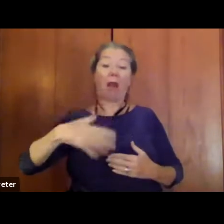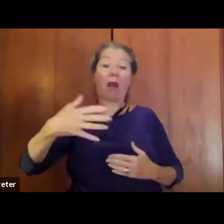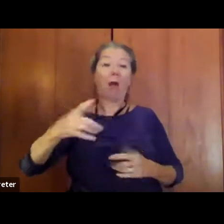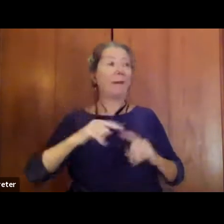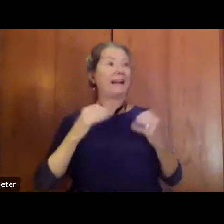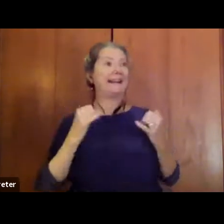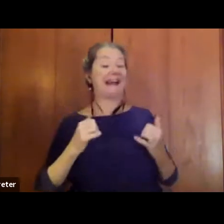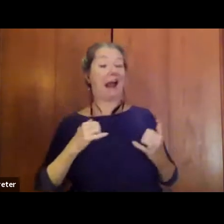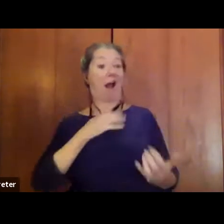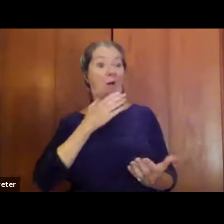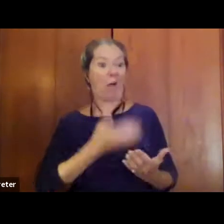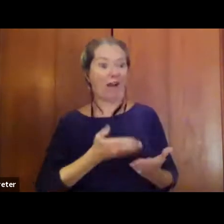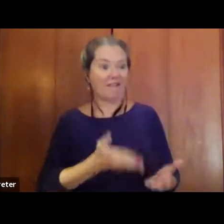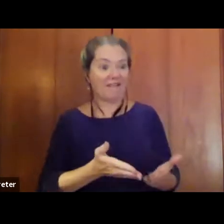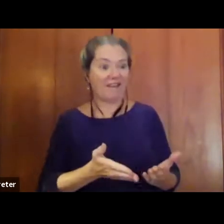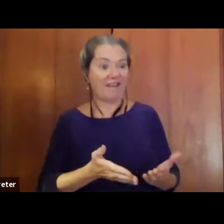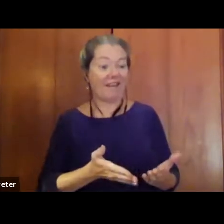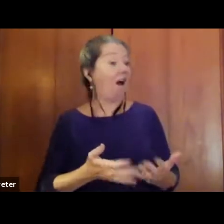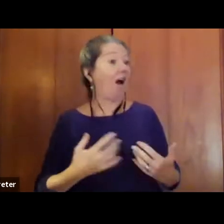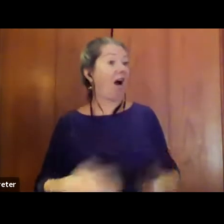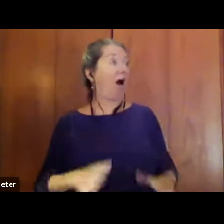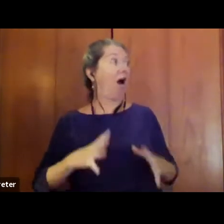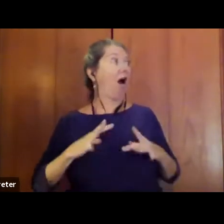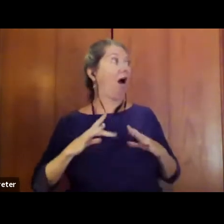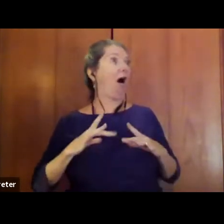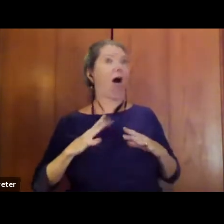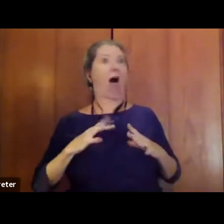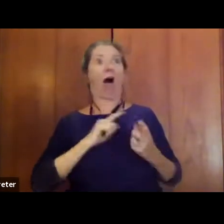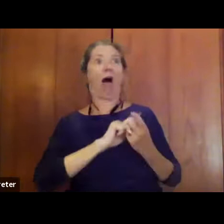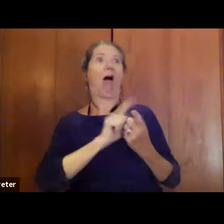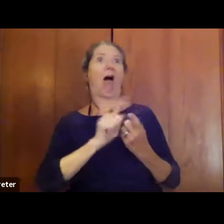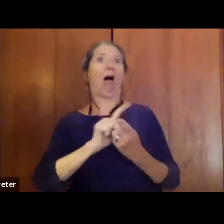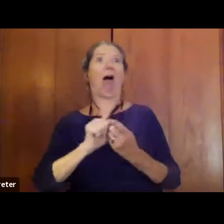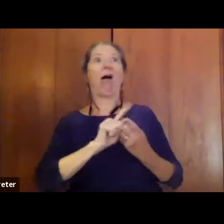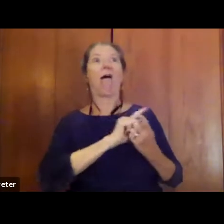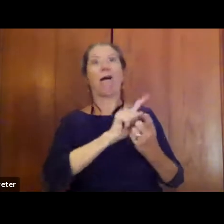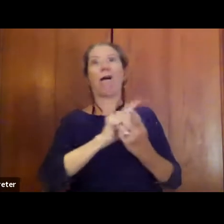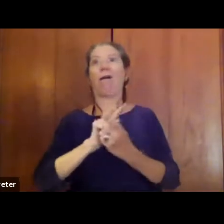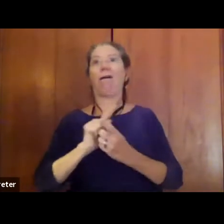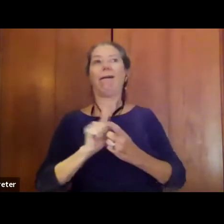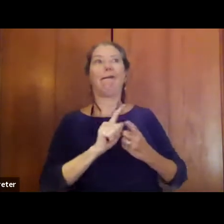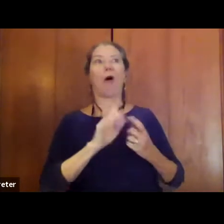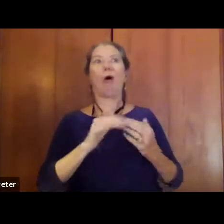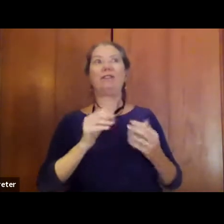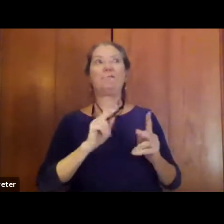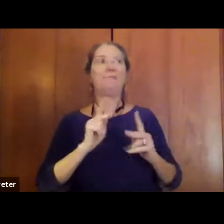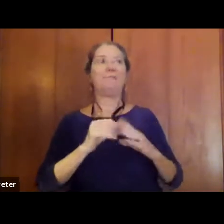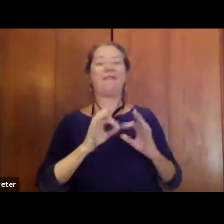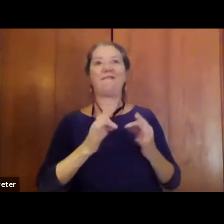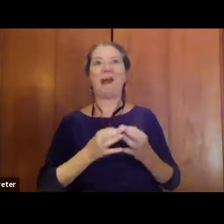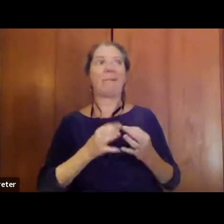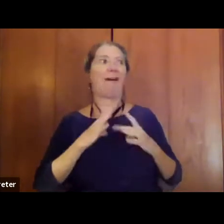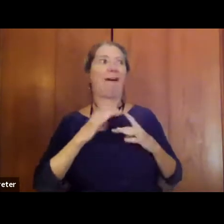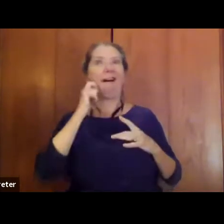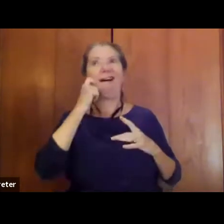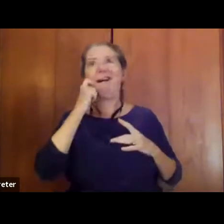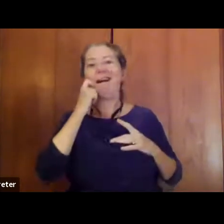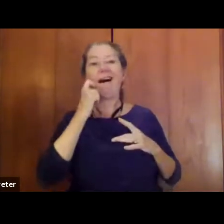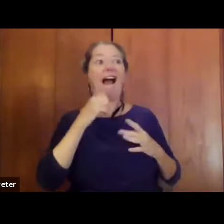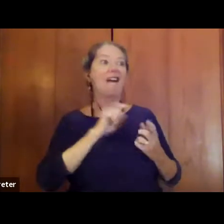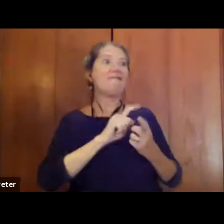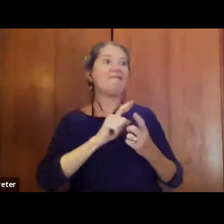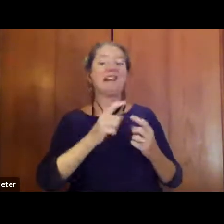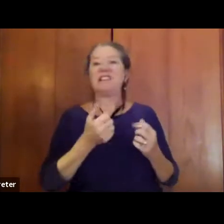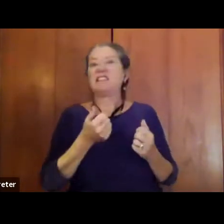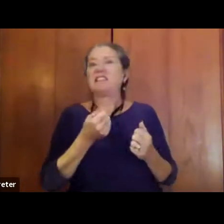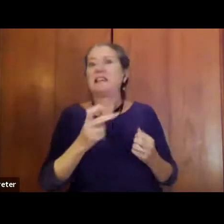was awesome. Meeting so many people in my family was so cool, and the fact that we visited several households a day made it all the